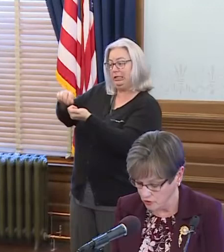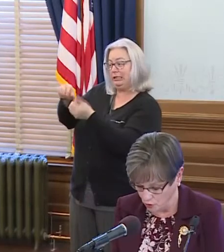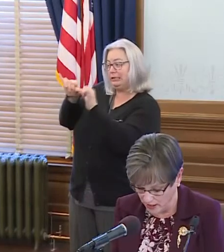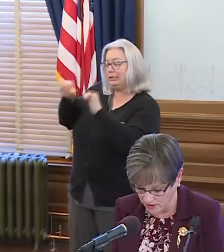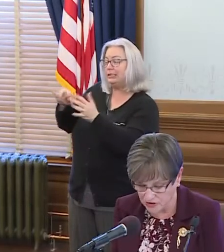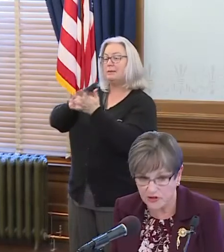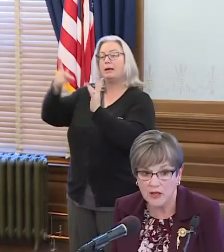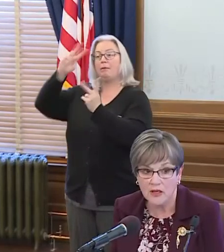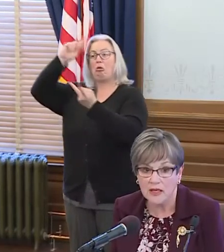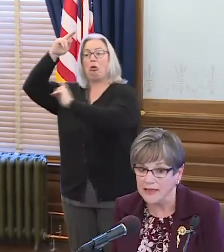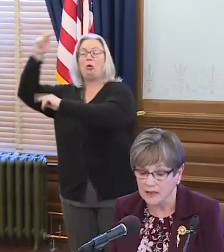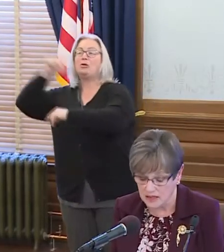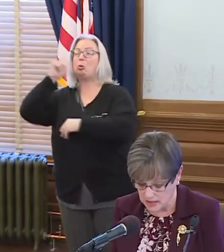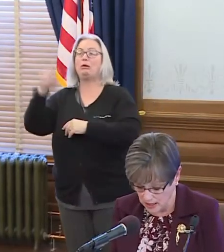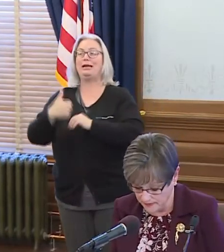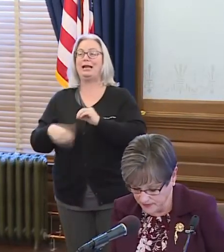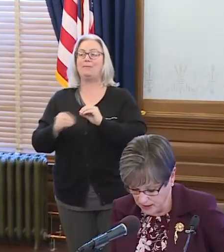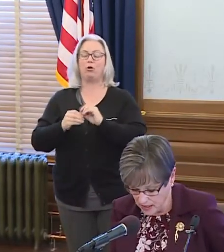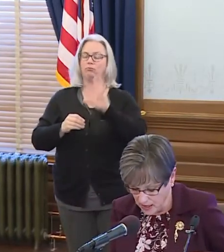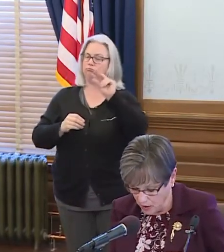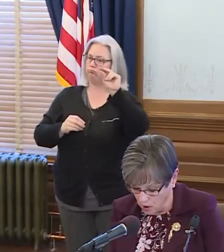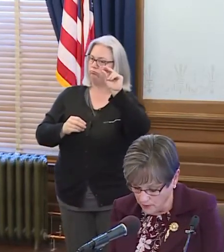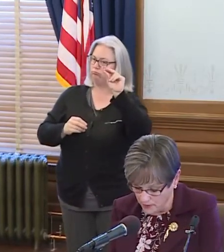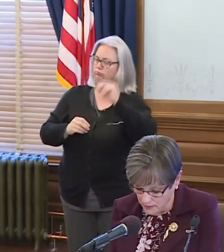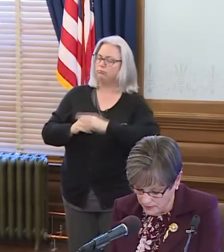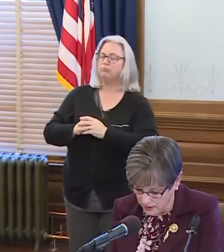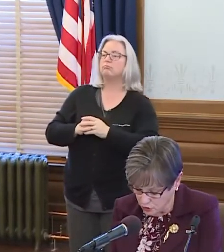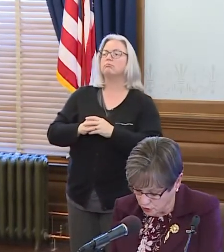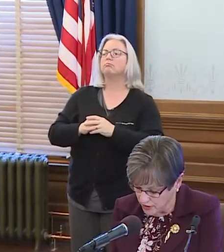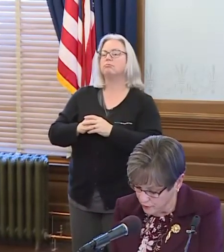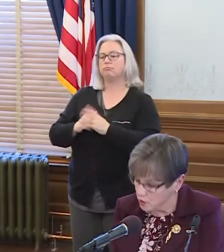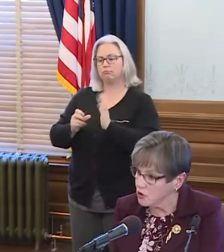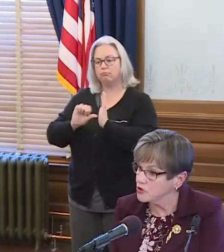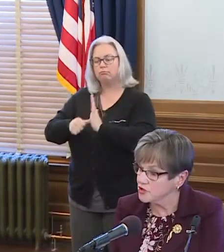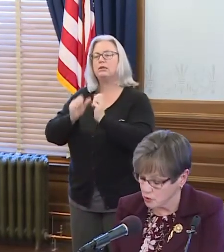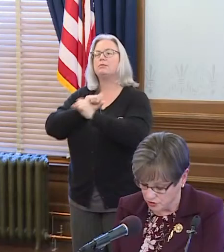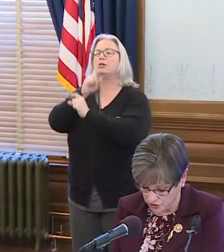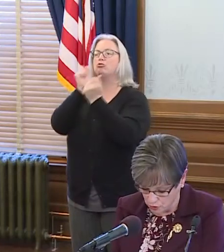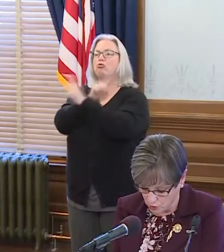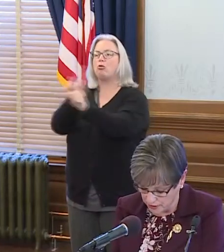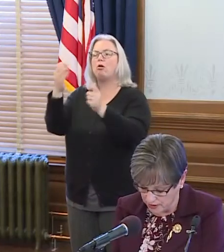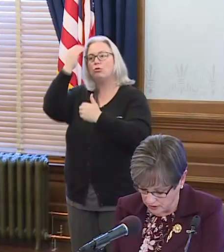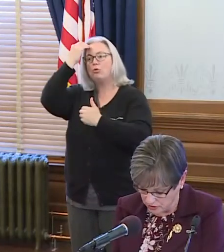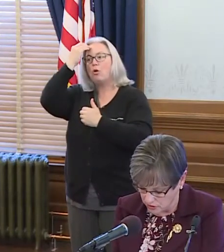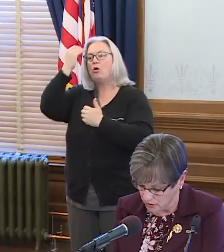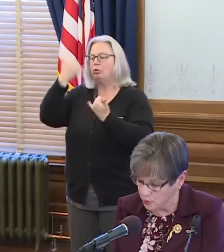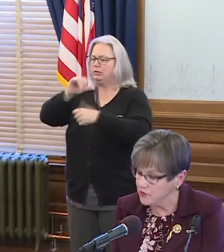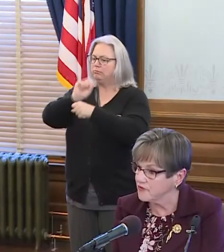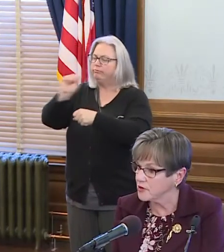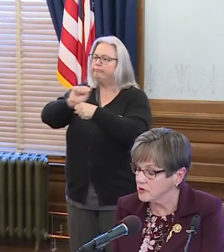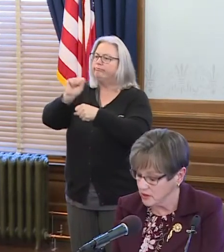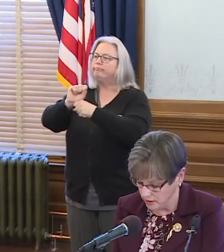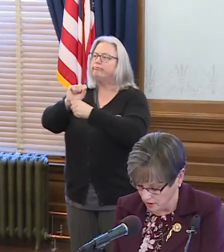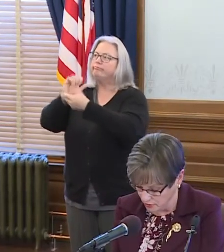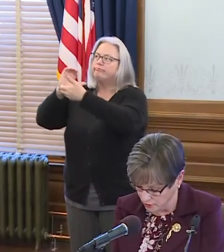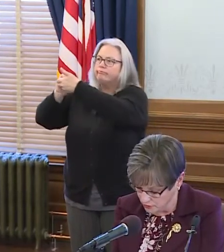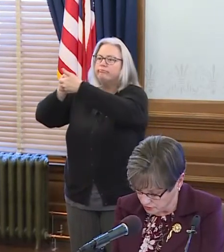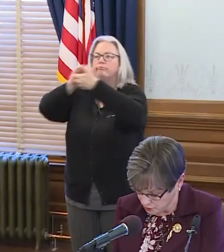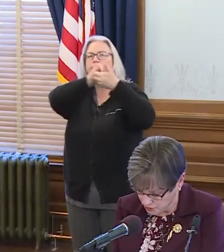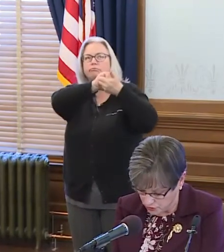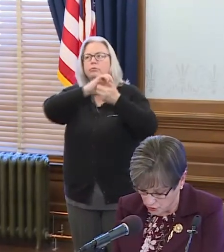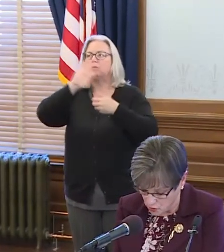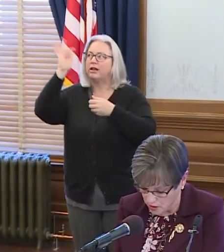many new masks. It does not. I want to make sure everyone knows that we're still working diligently with federal and